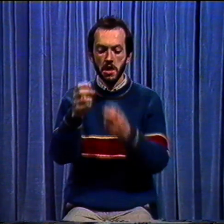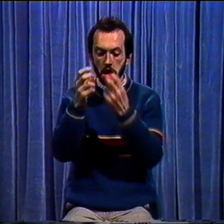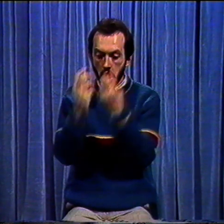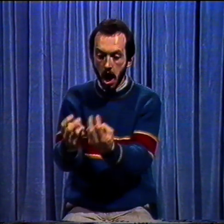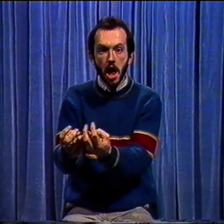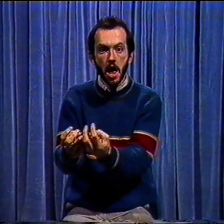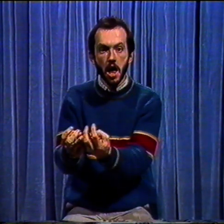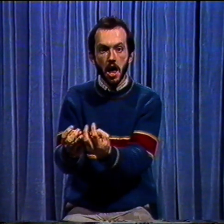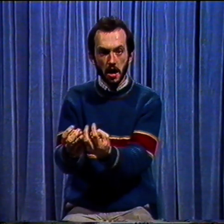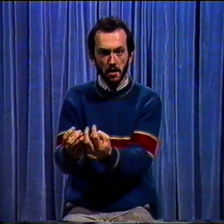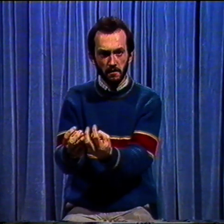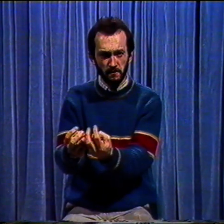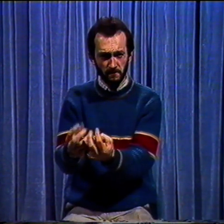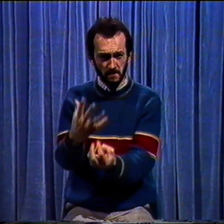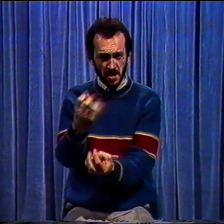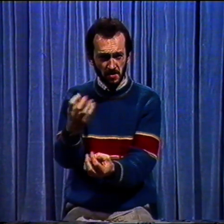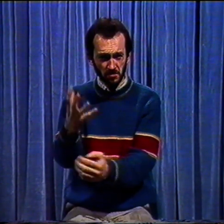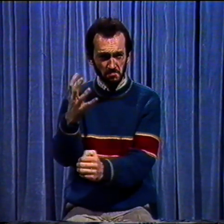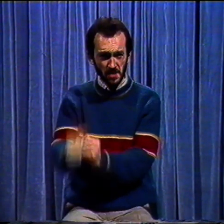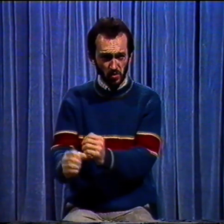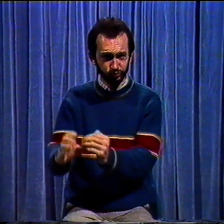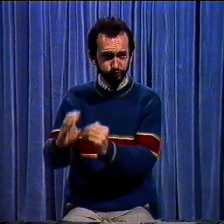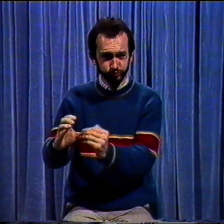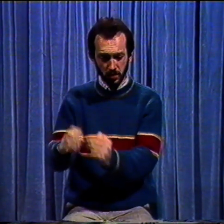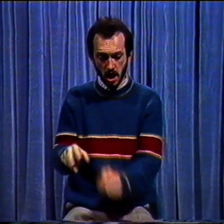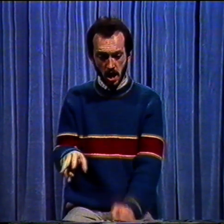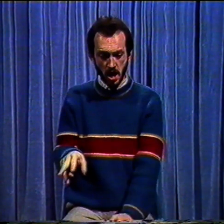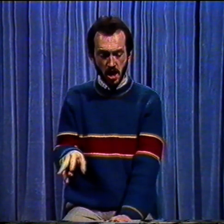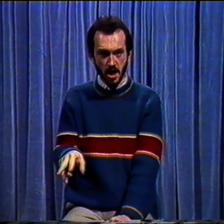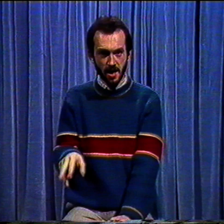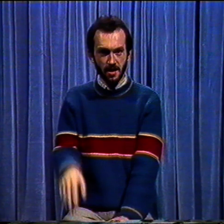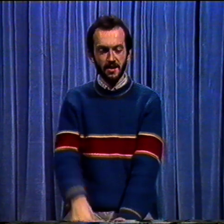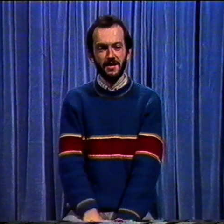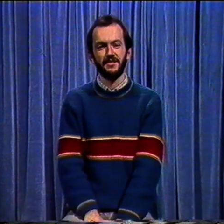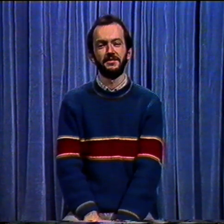and I looked and I couldn't believe my eyes. There was £500 lying there.